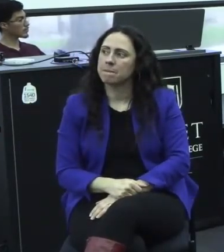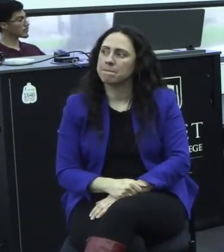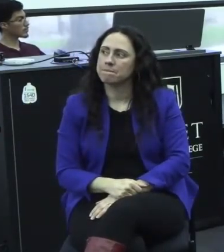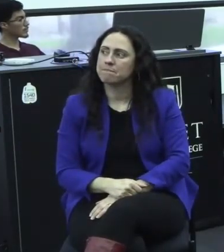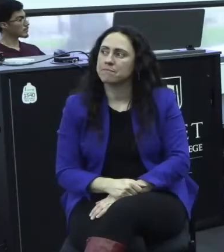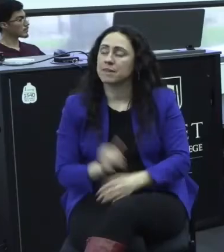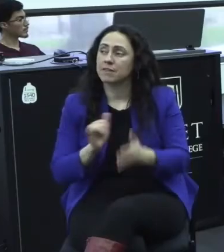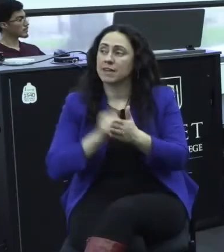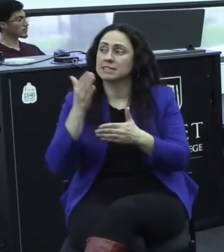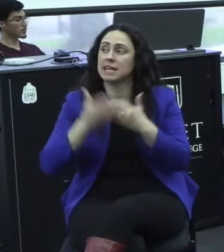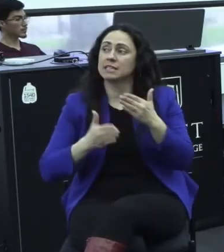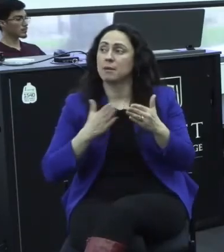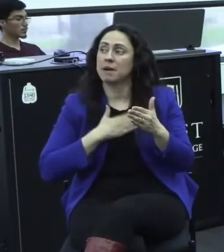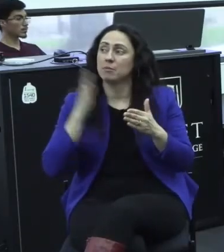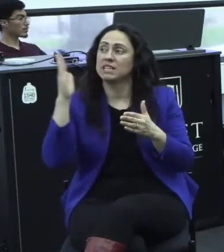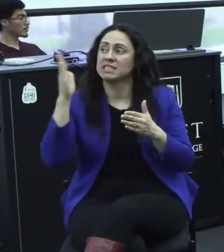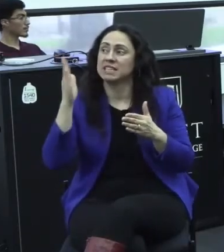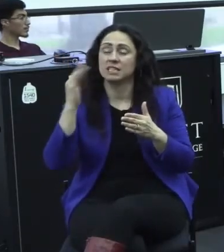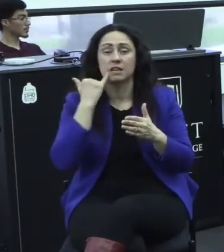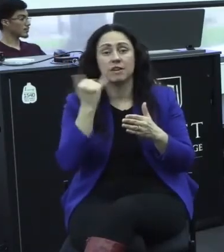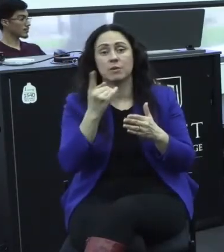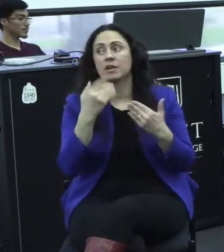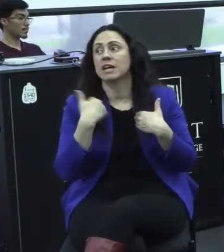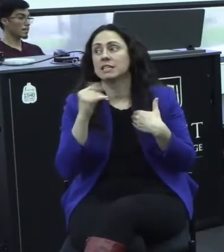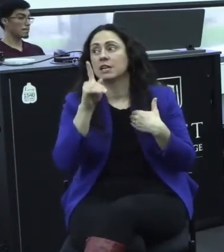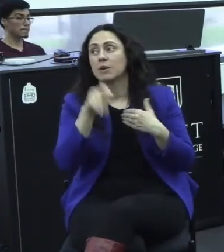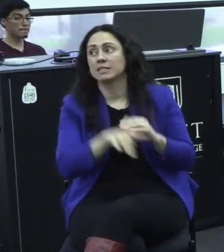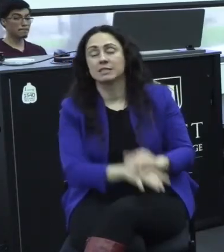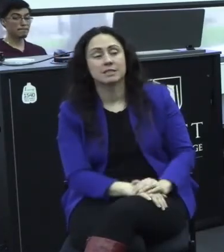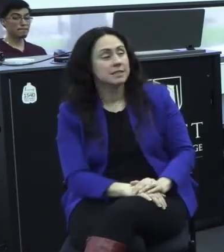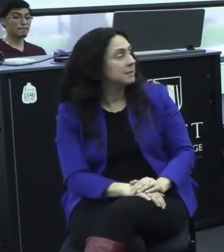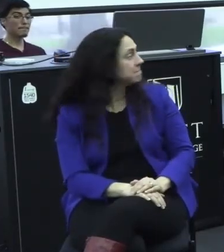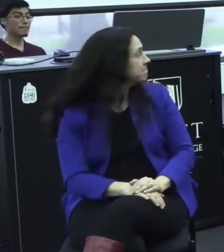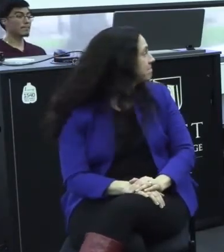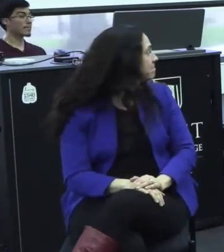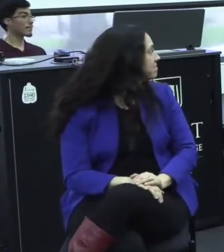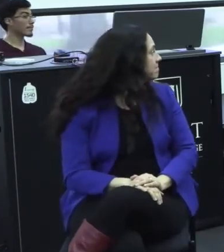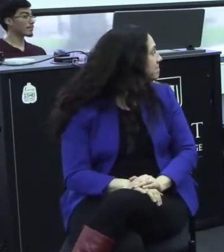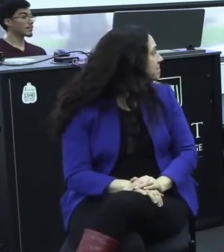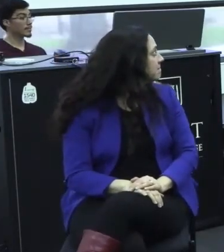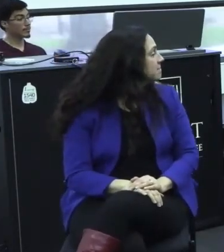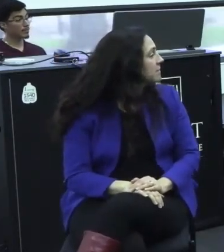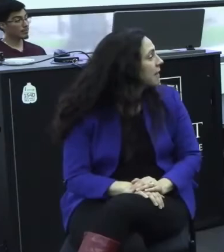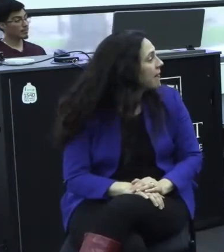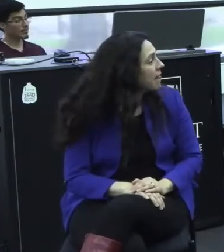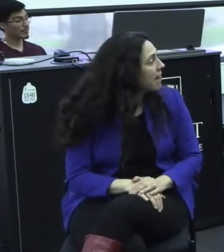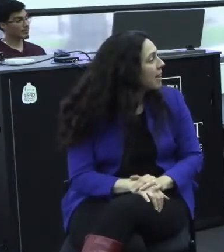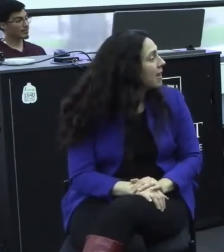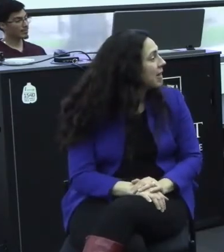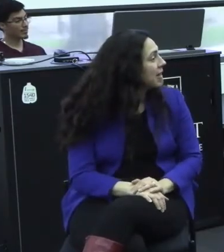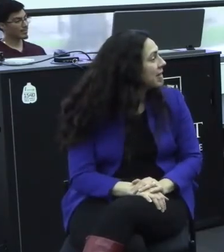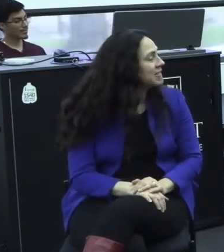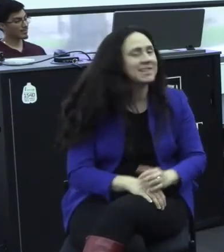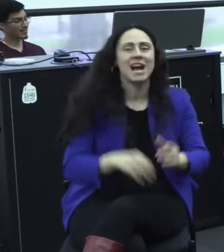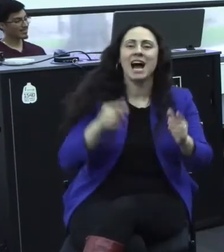That's the end of my presentation. If anybody has any questions. Oh, that's nice. Oh, that was